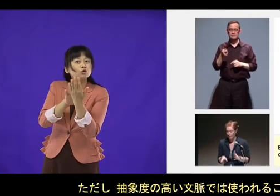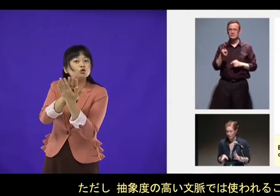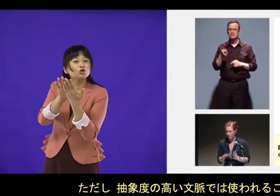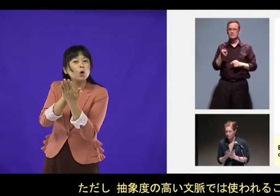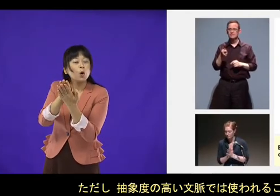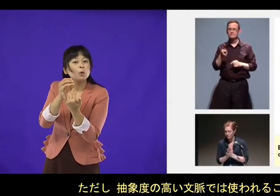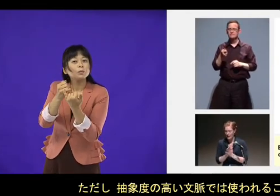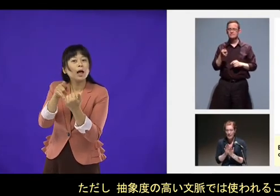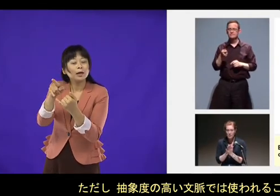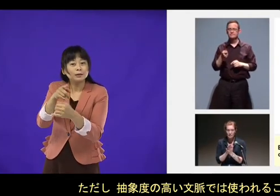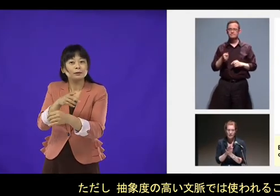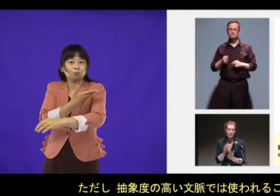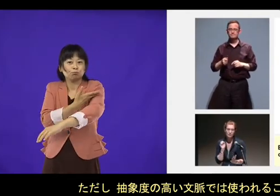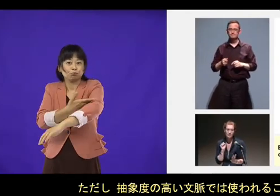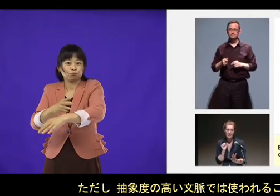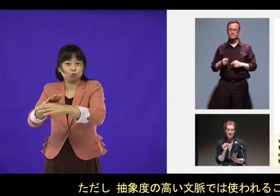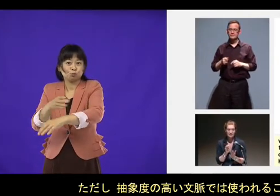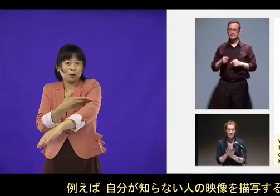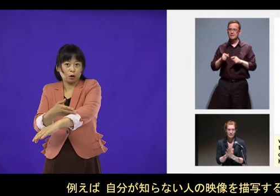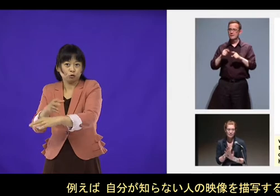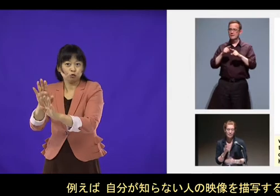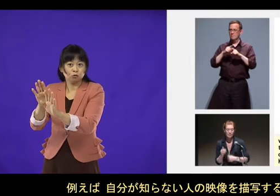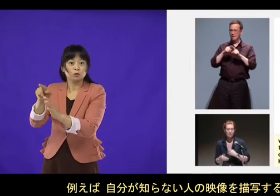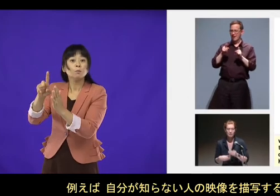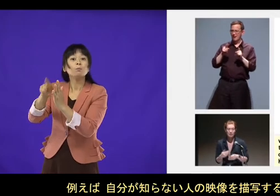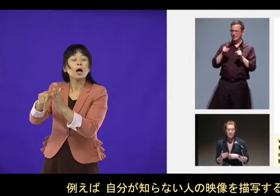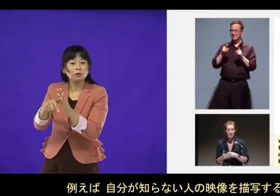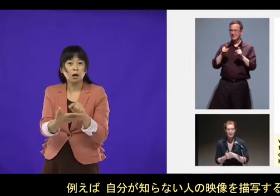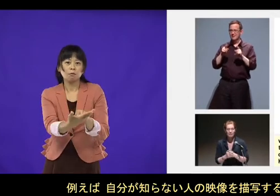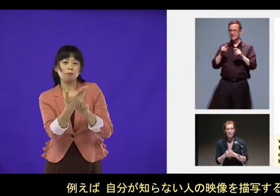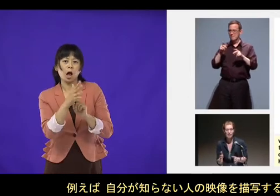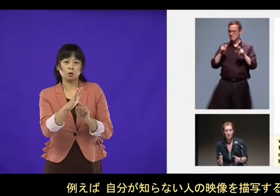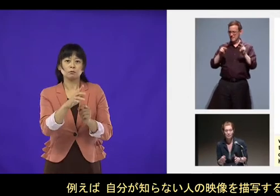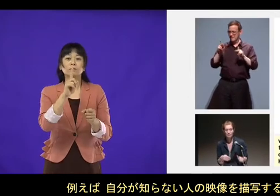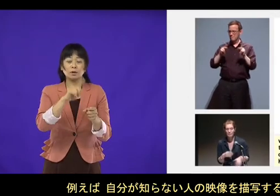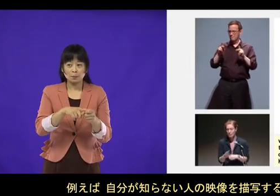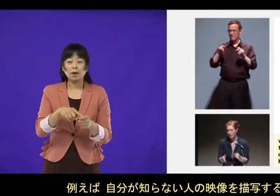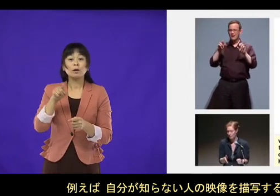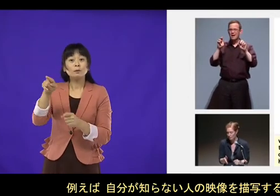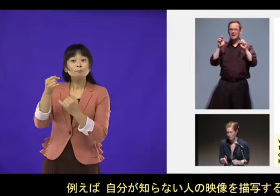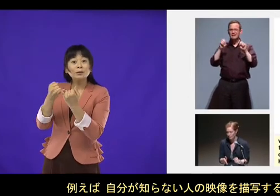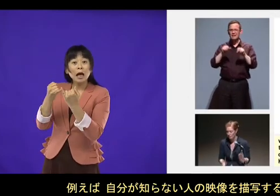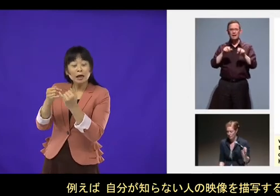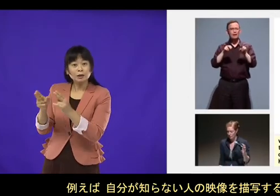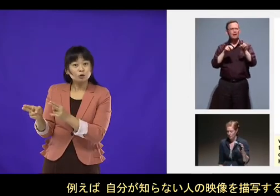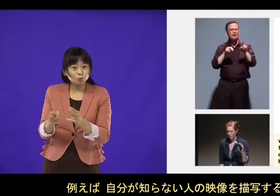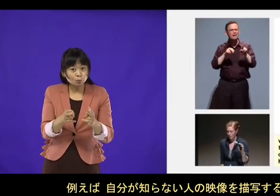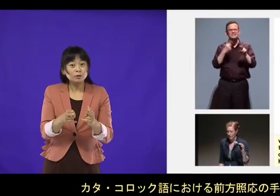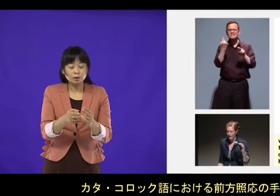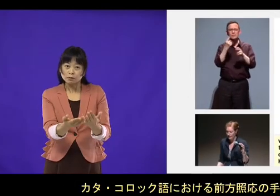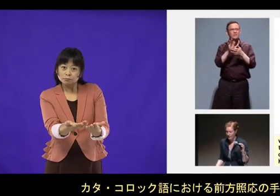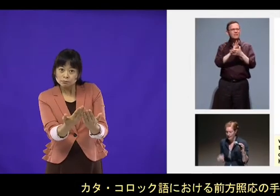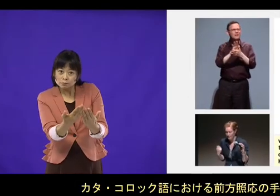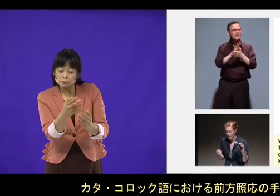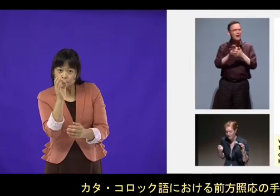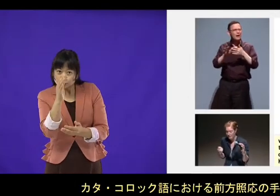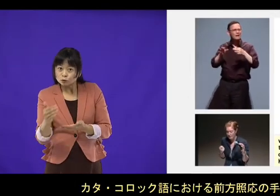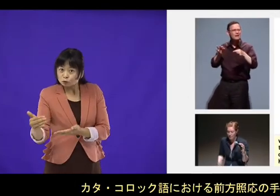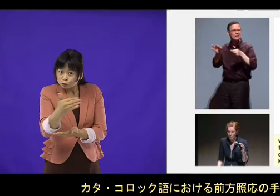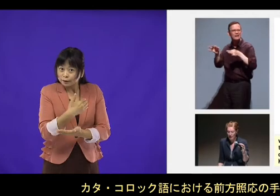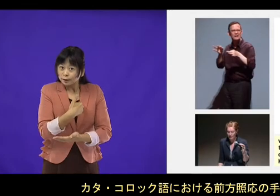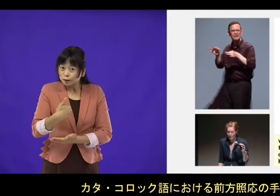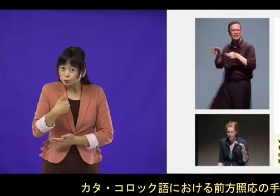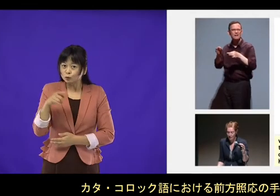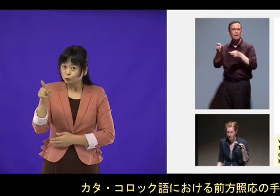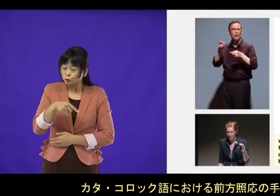of abstract contexts where people are describing videos of people they don't know, and then you can